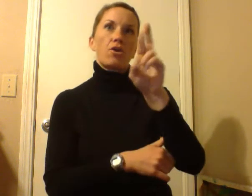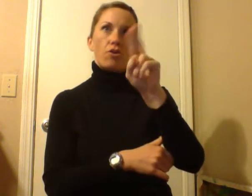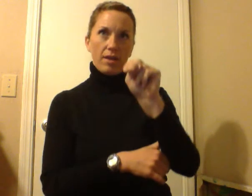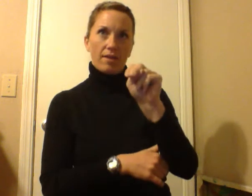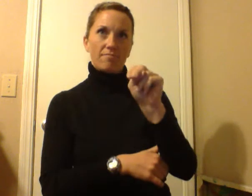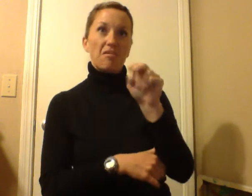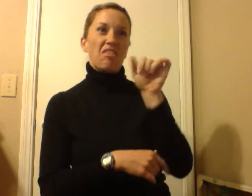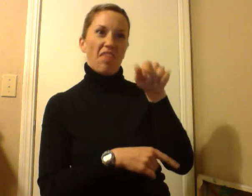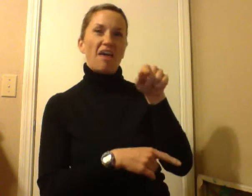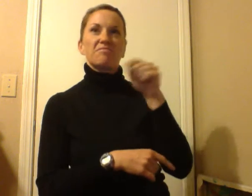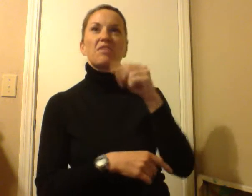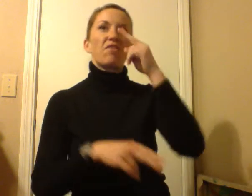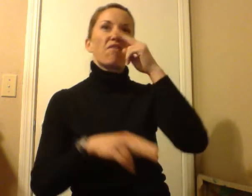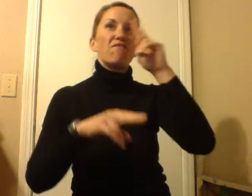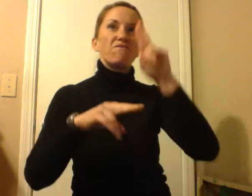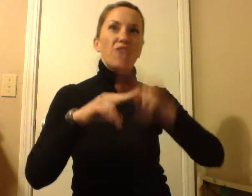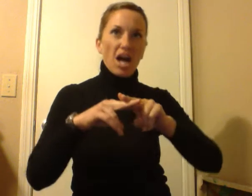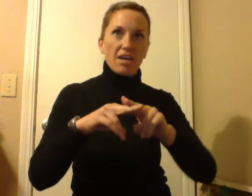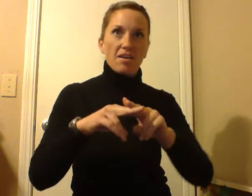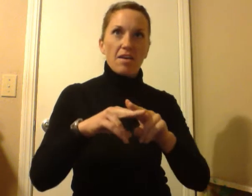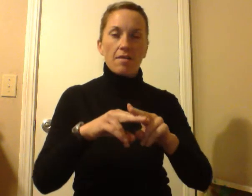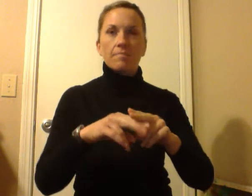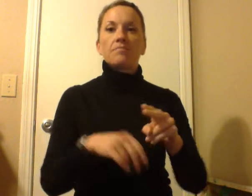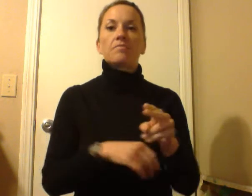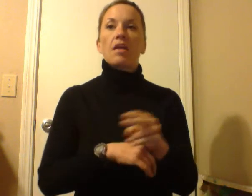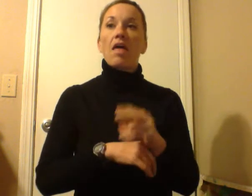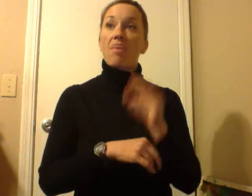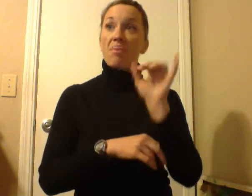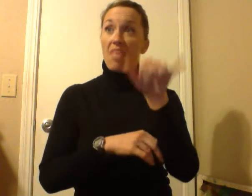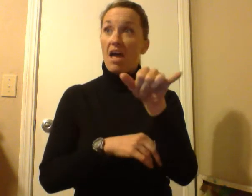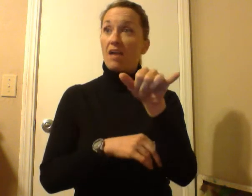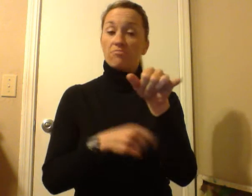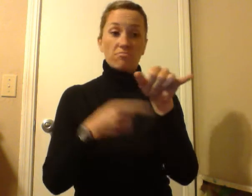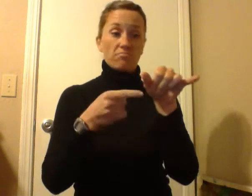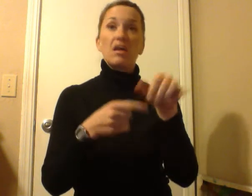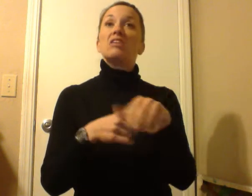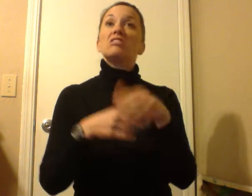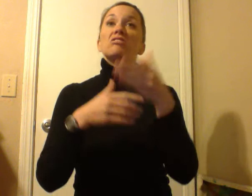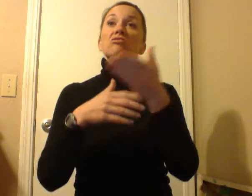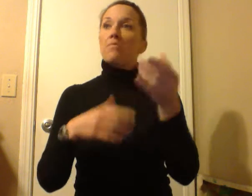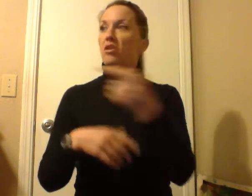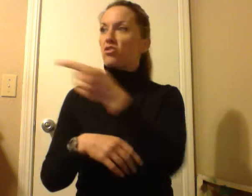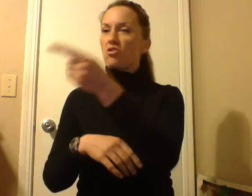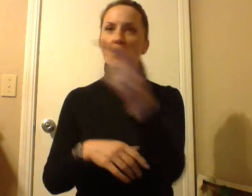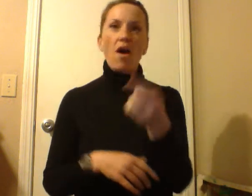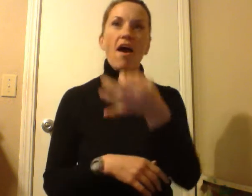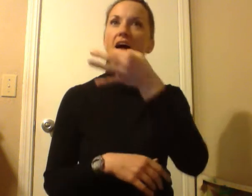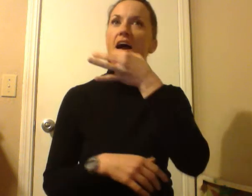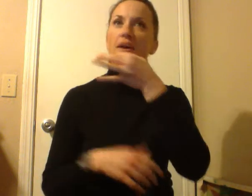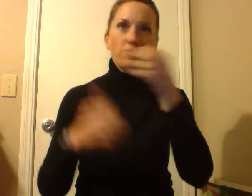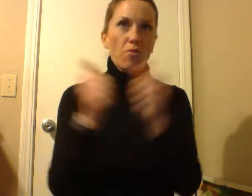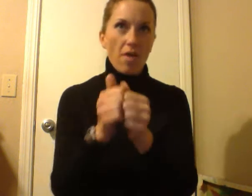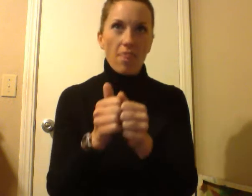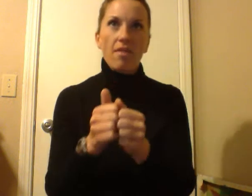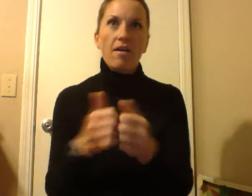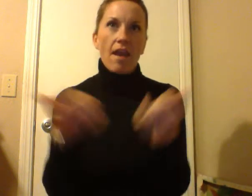patterning is something that you people are experts with by now. And I know we like to make patterns, and we like to spread